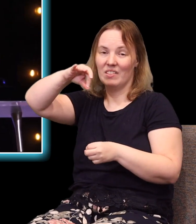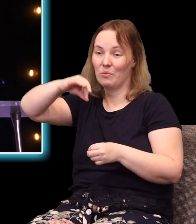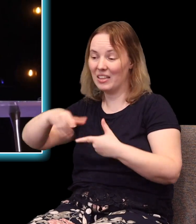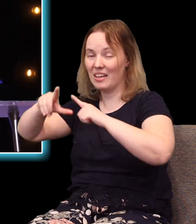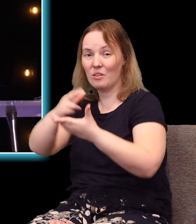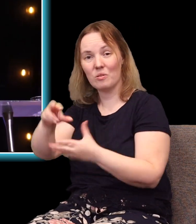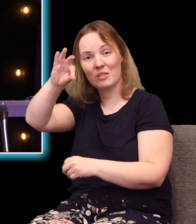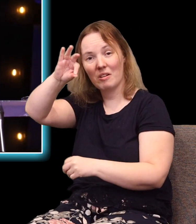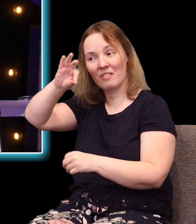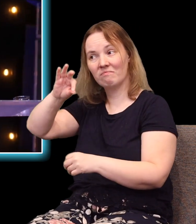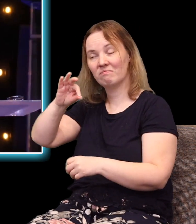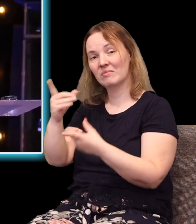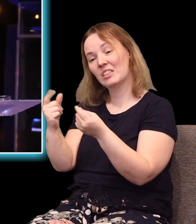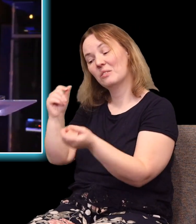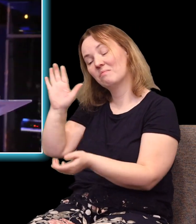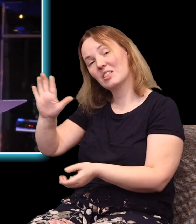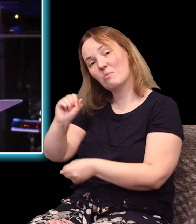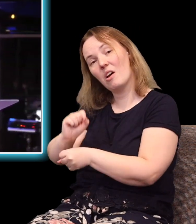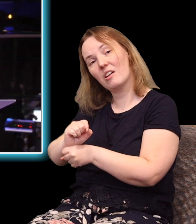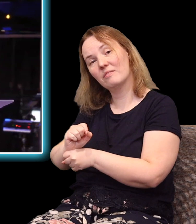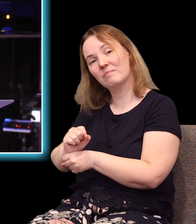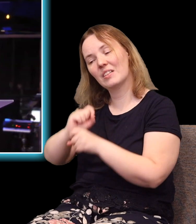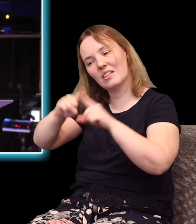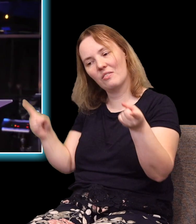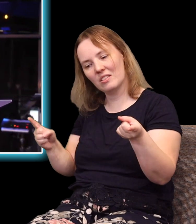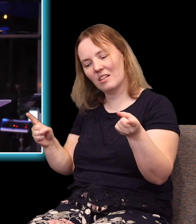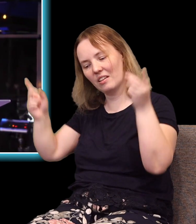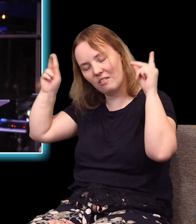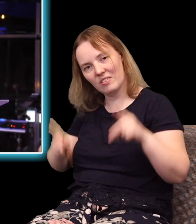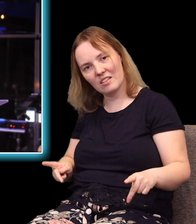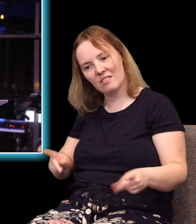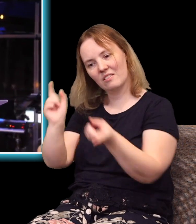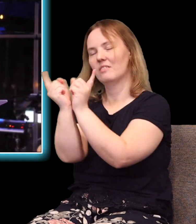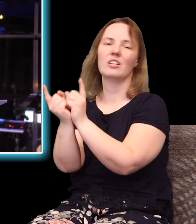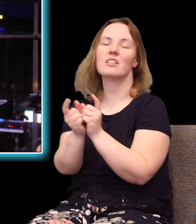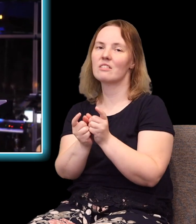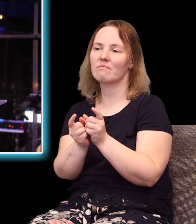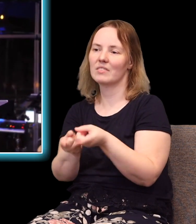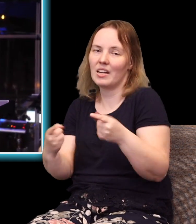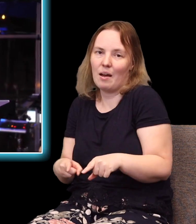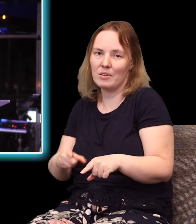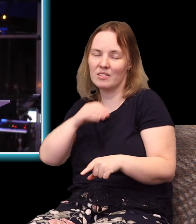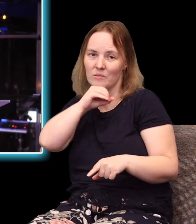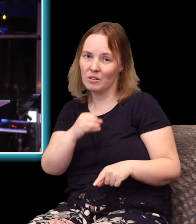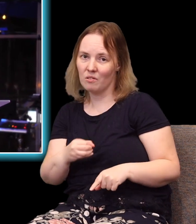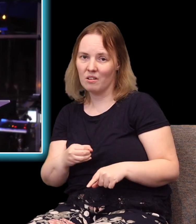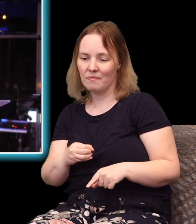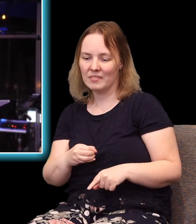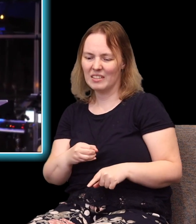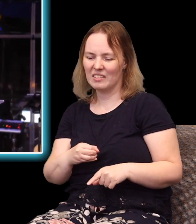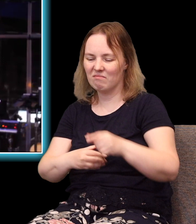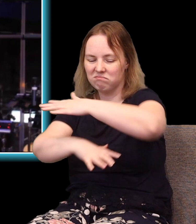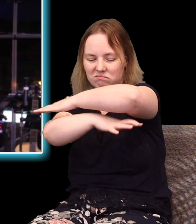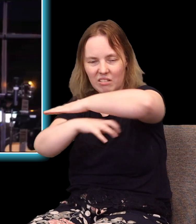if we allow the Holy Spirit to do His work. Now, the difference, of course, is that unlike the physical change that comes with aging, a